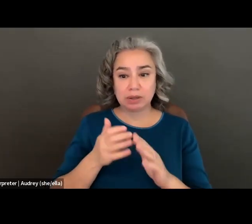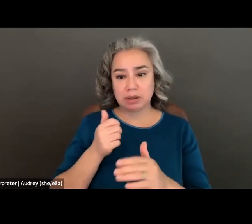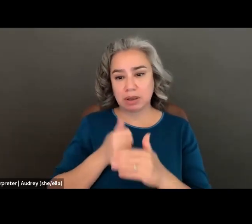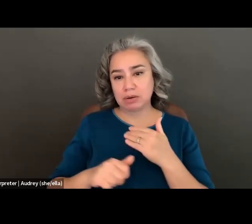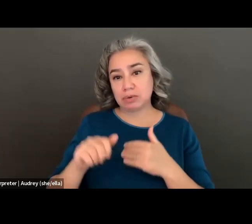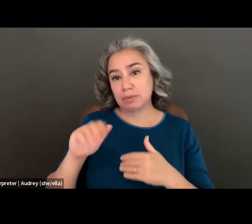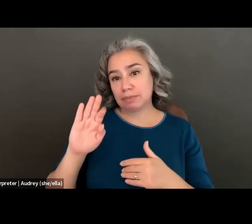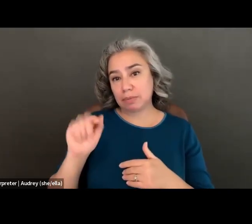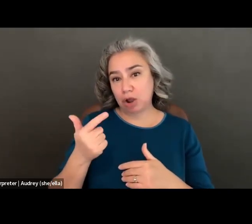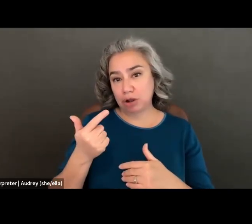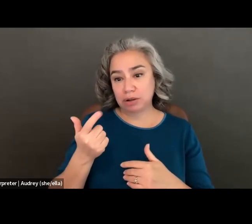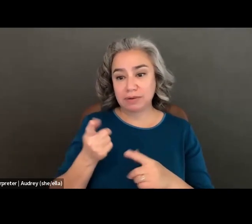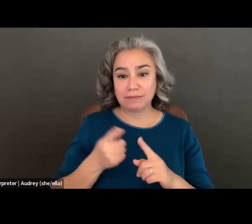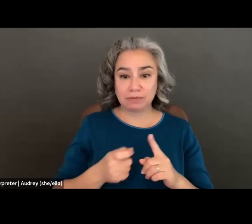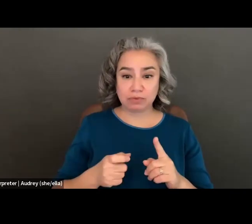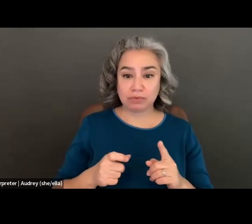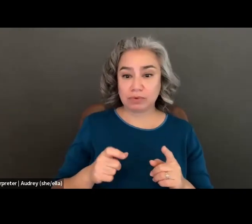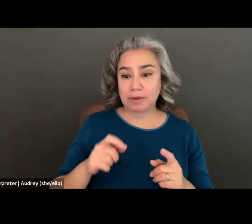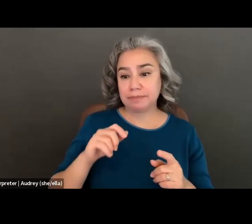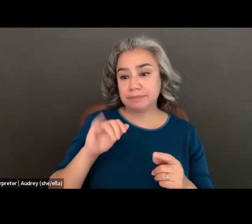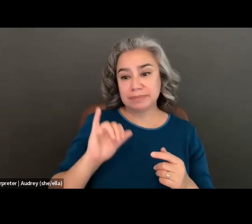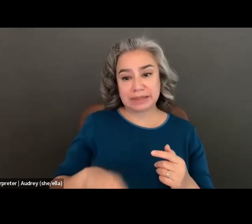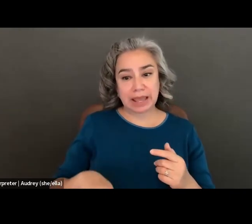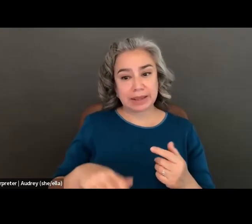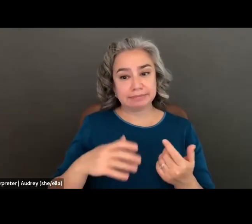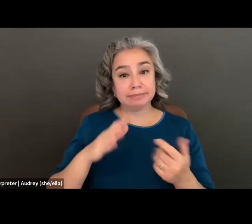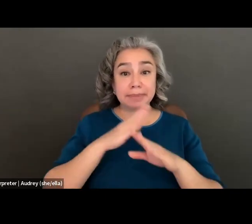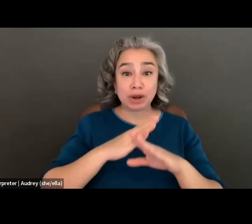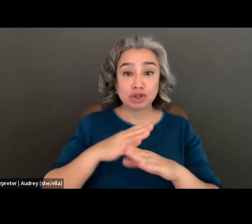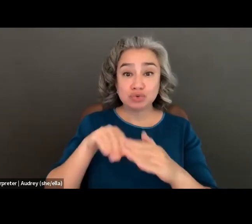site, from barriers to access and birth control for